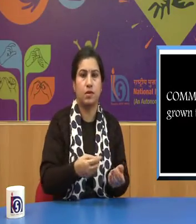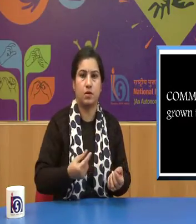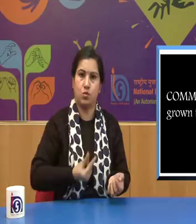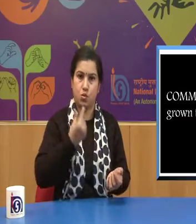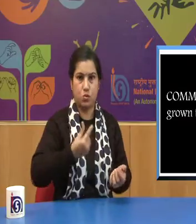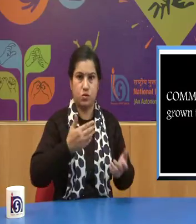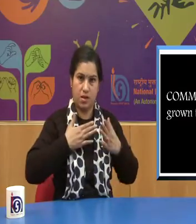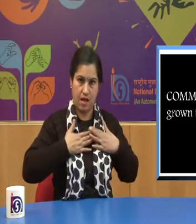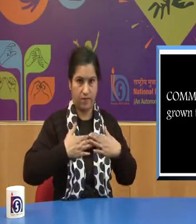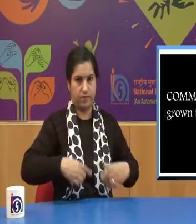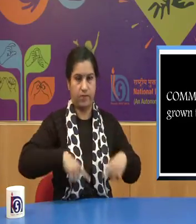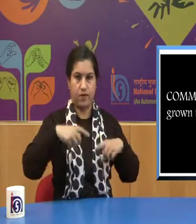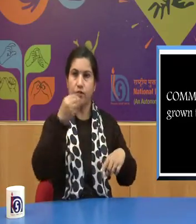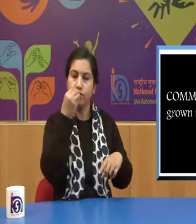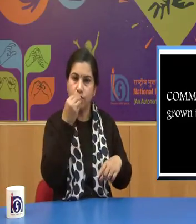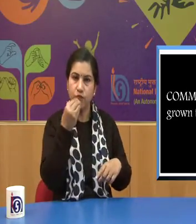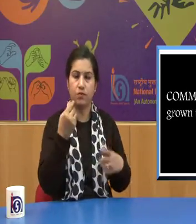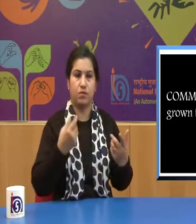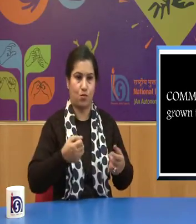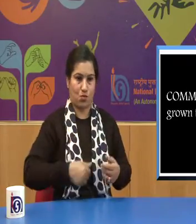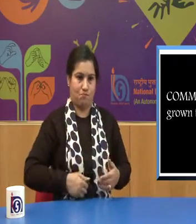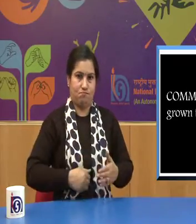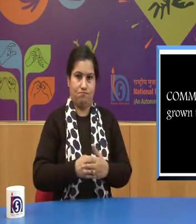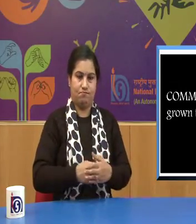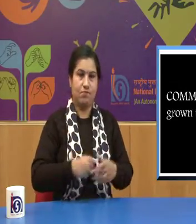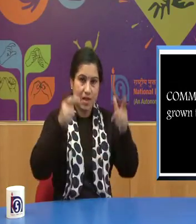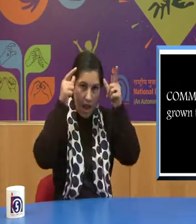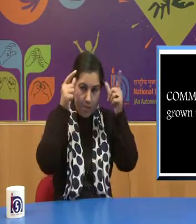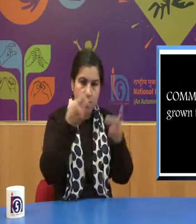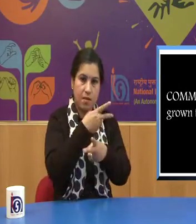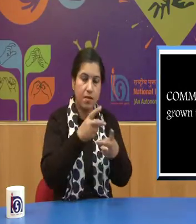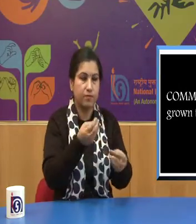which we use for our food to fill our stomach.